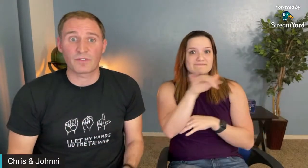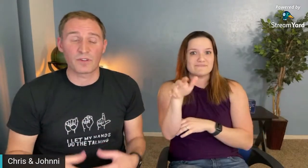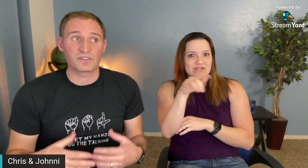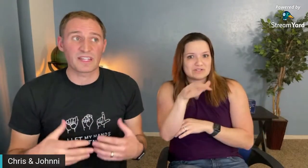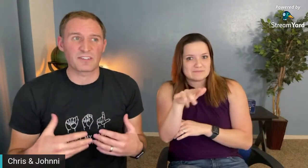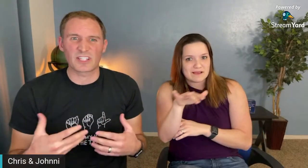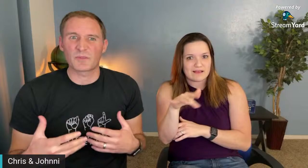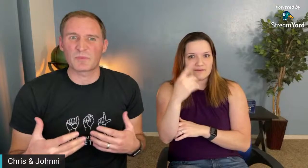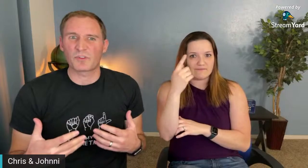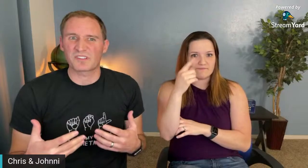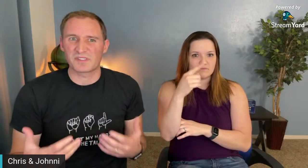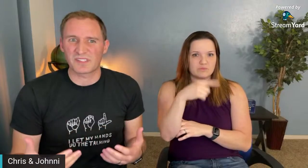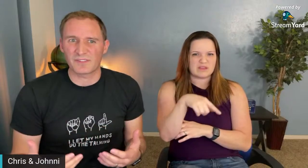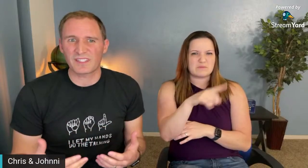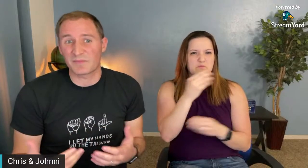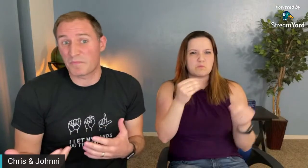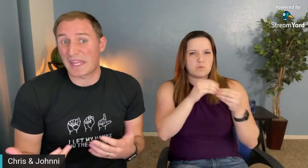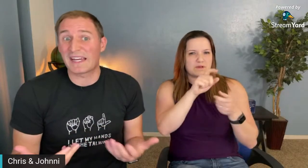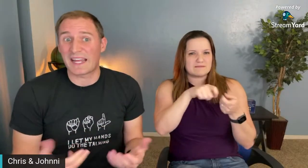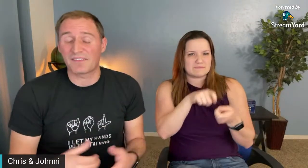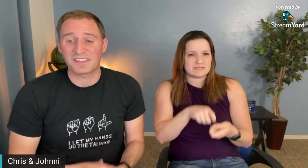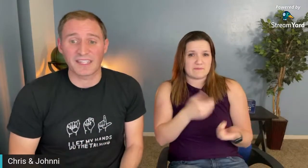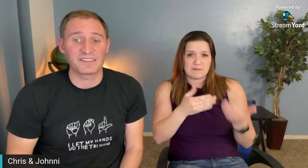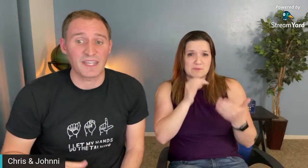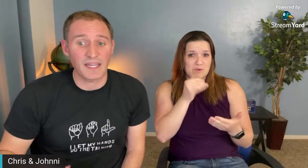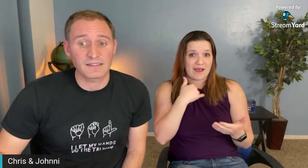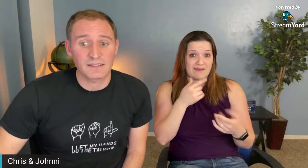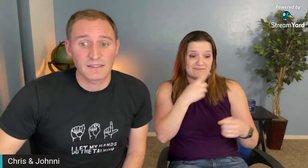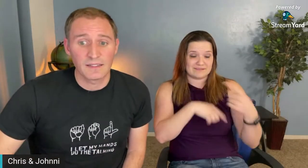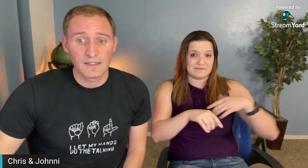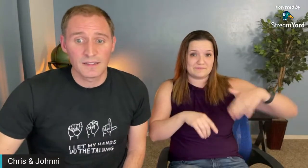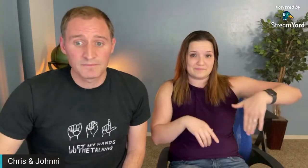those that are a little bit more specific and may not have signs yet.